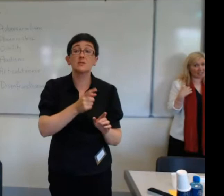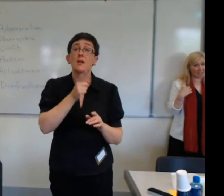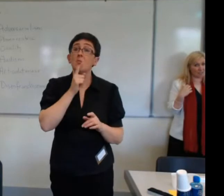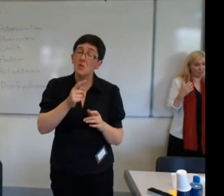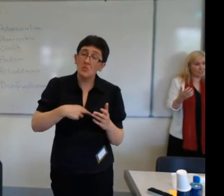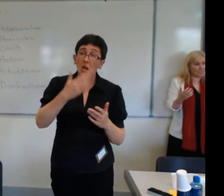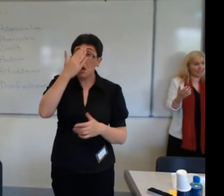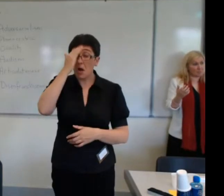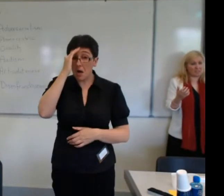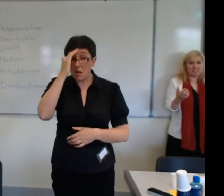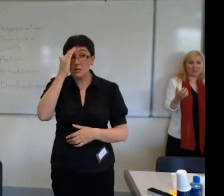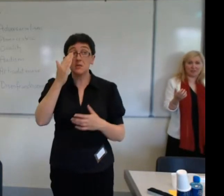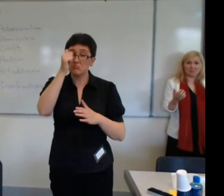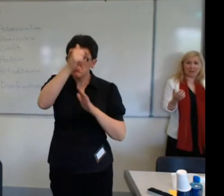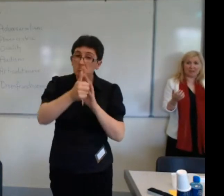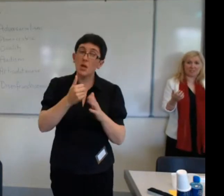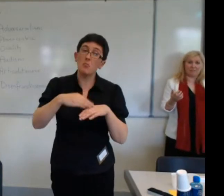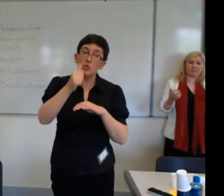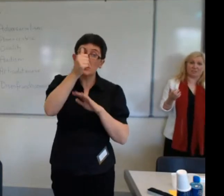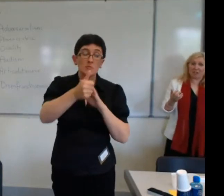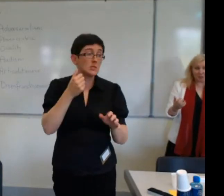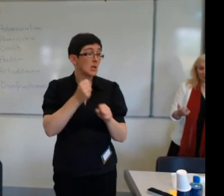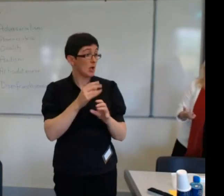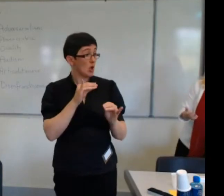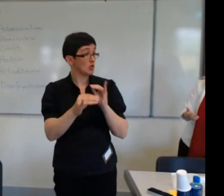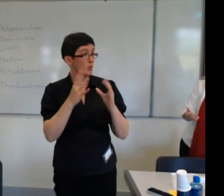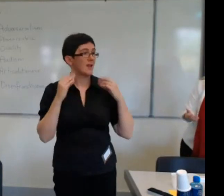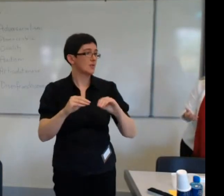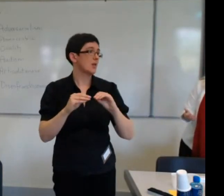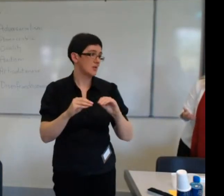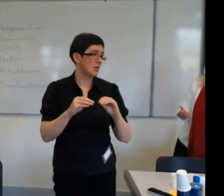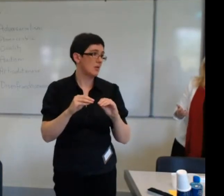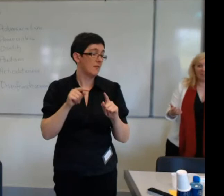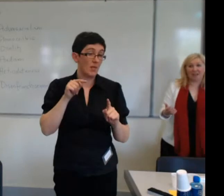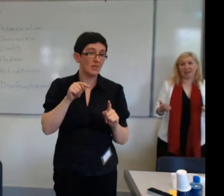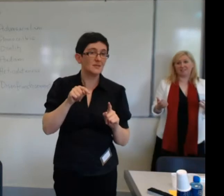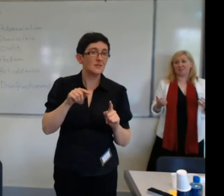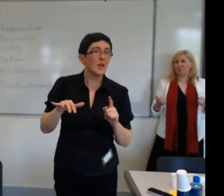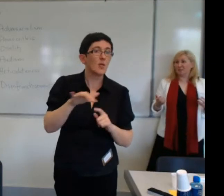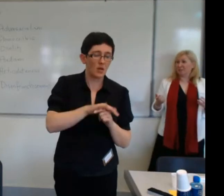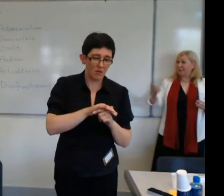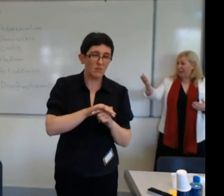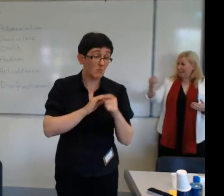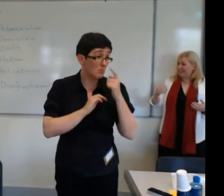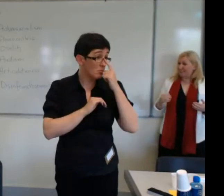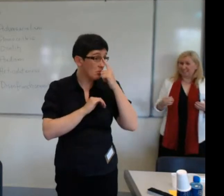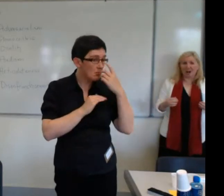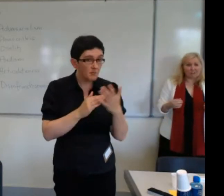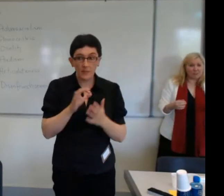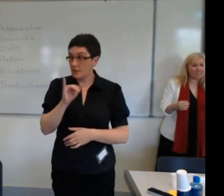the greatest expertise to bring to bear in terms of interpreter education in this consortium. And so, you know, again, as Jill says, often we